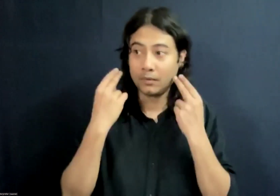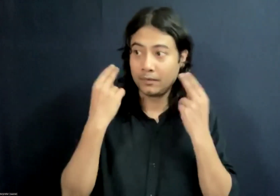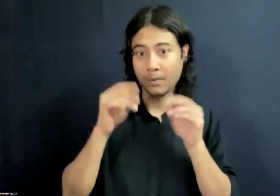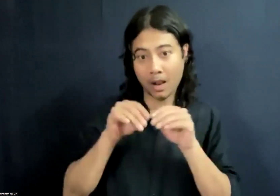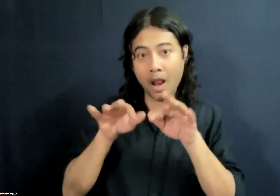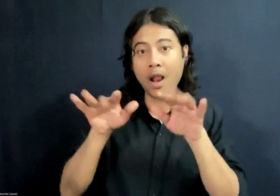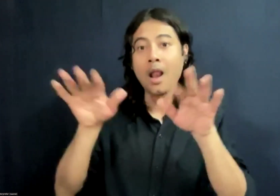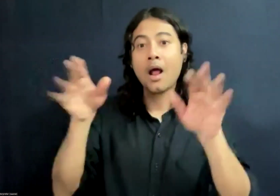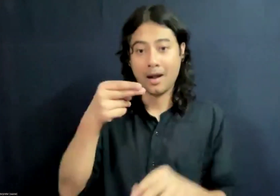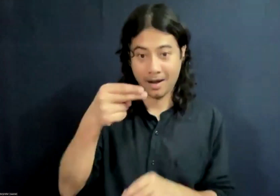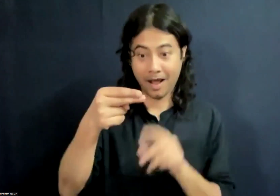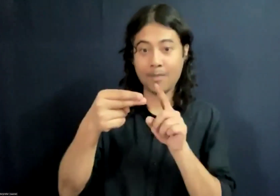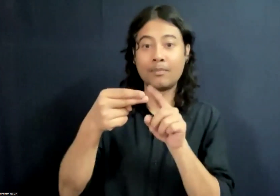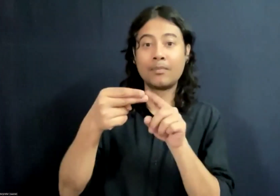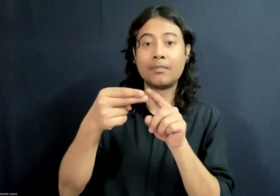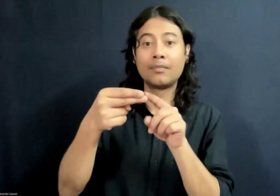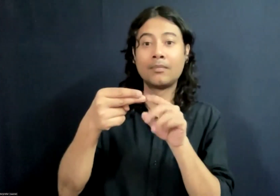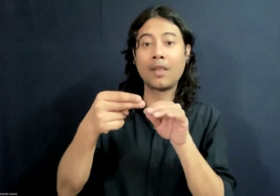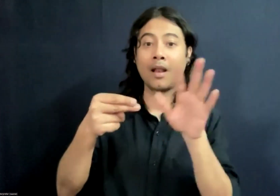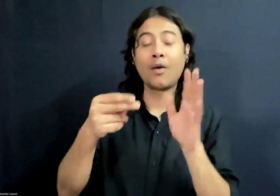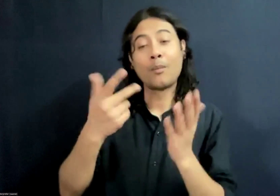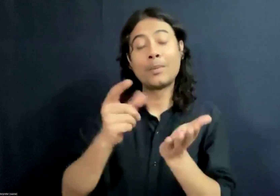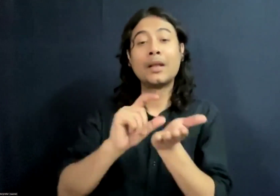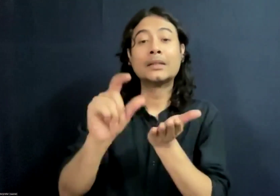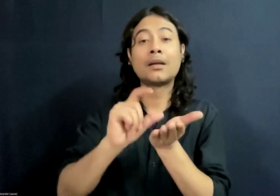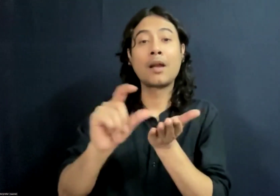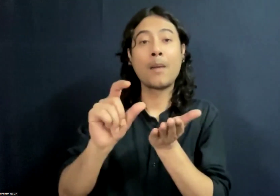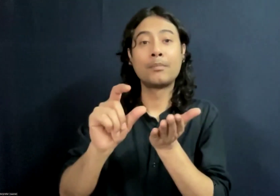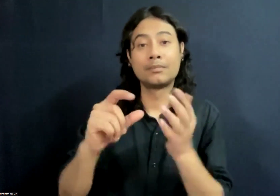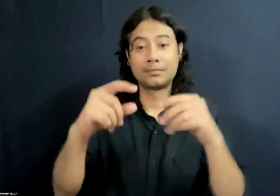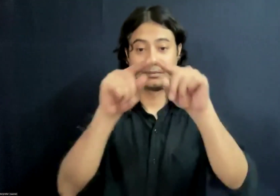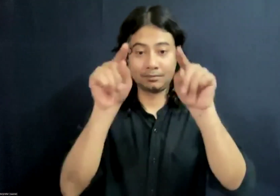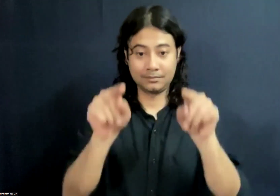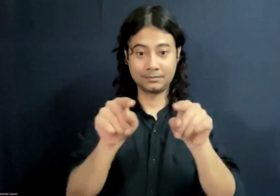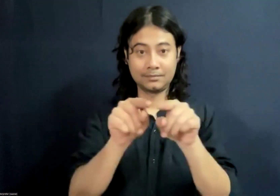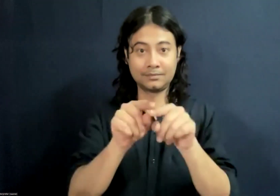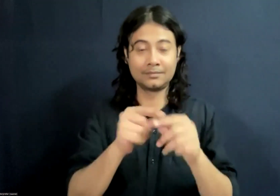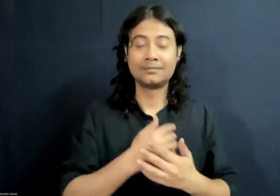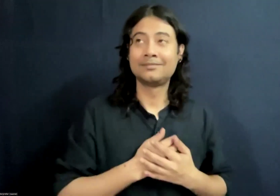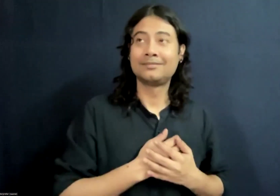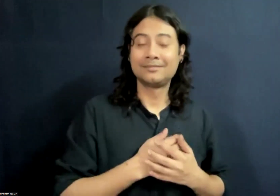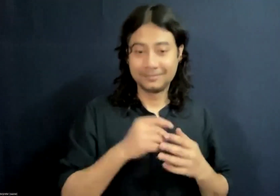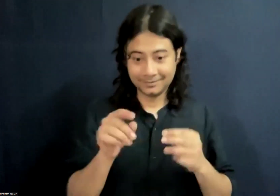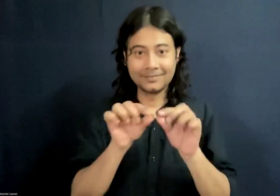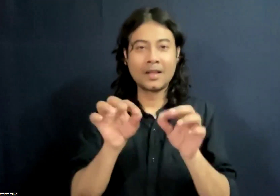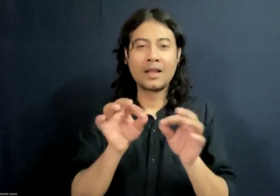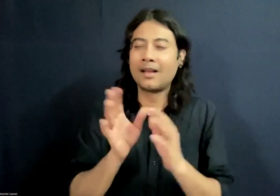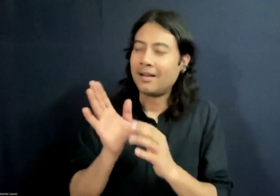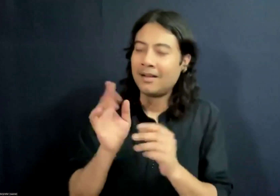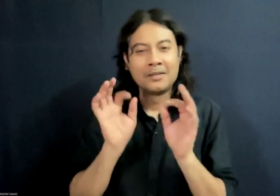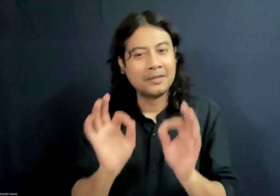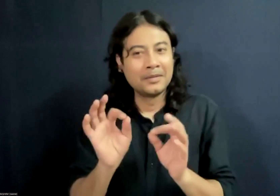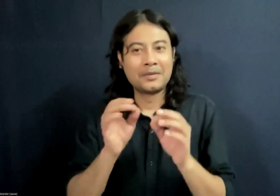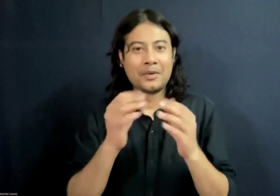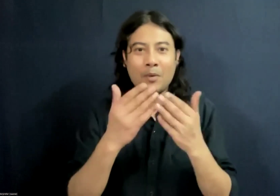My name should be published in front page. Oh, wow, I have given money to open an orphanage. So that is what Krishna is